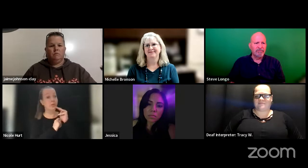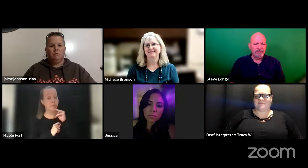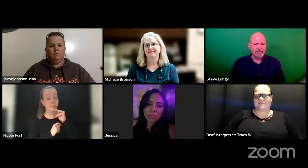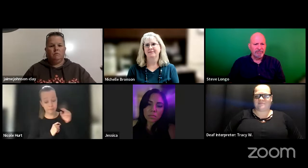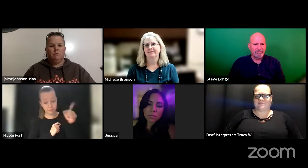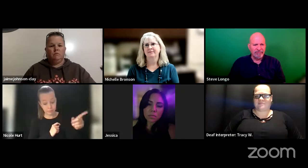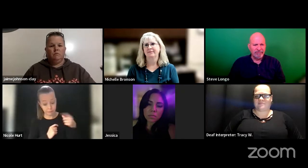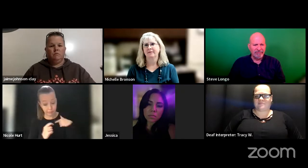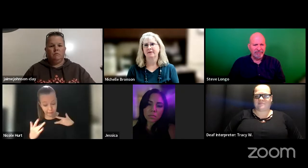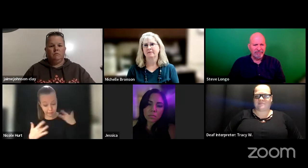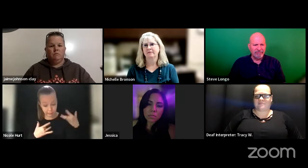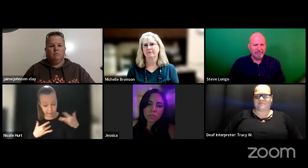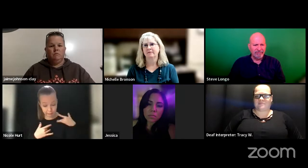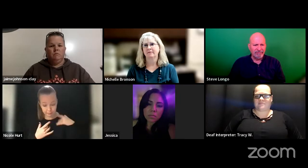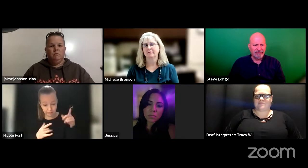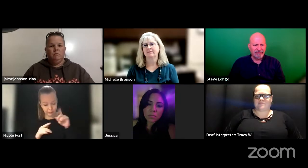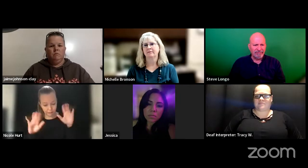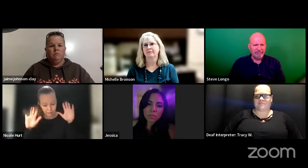Last,